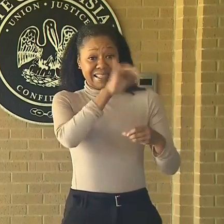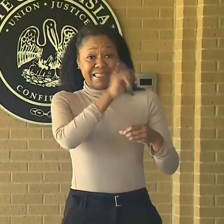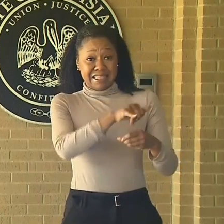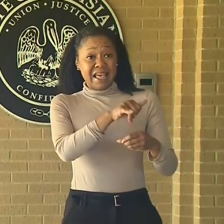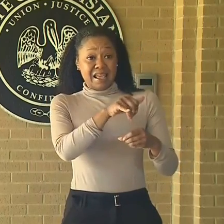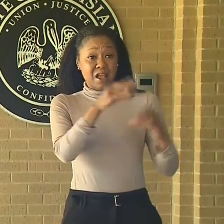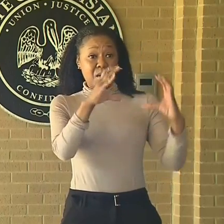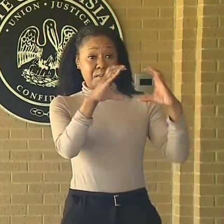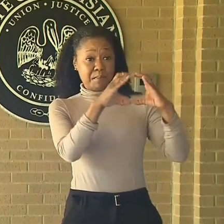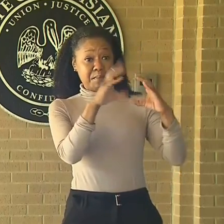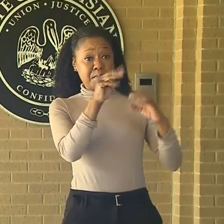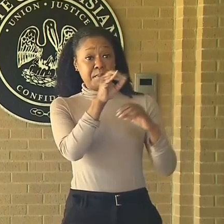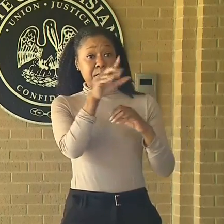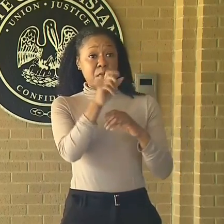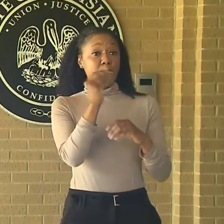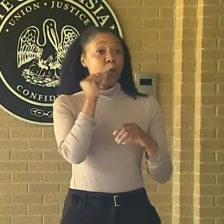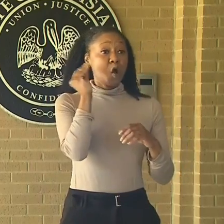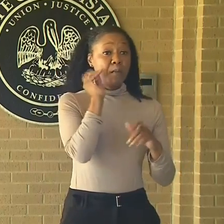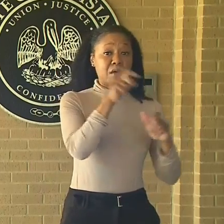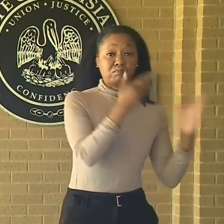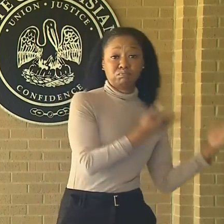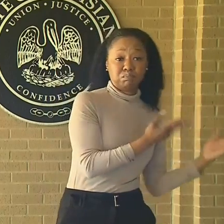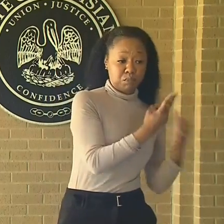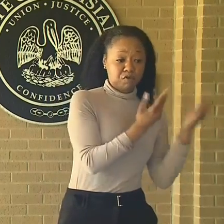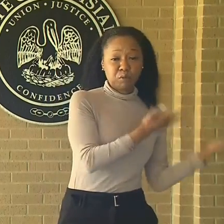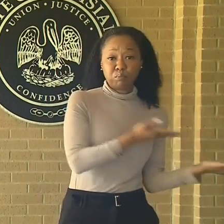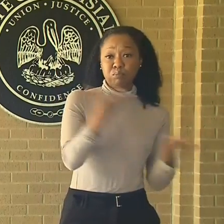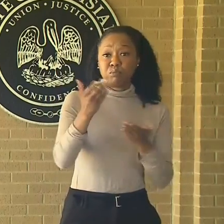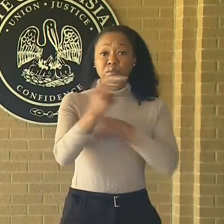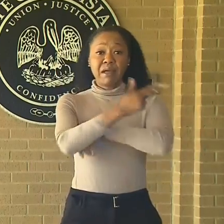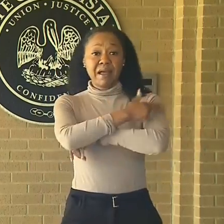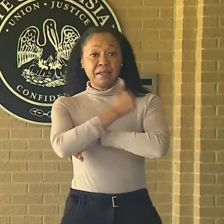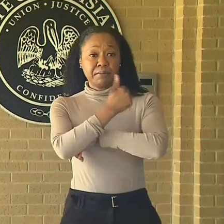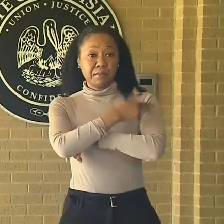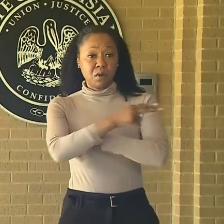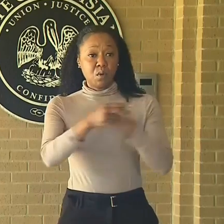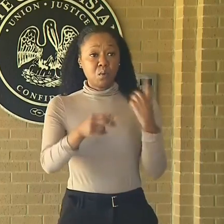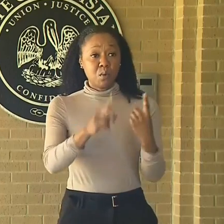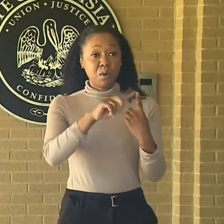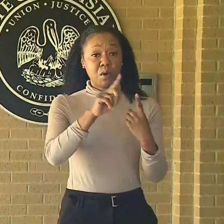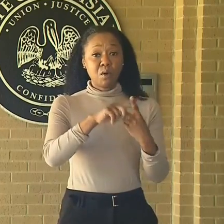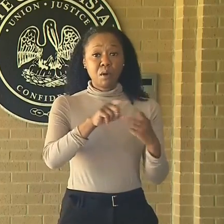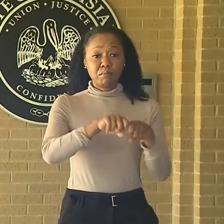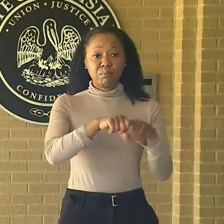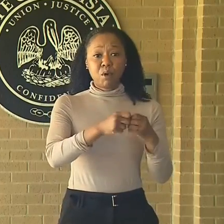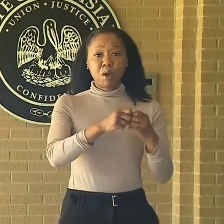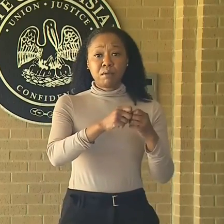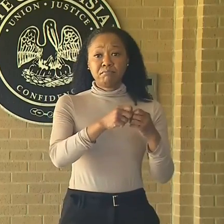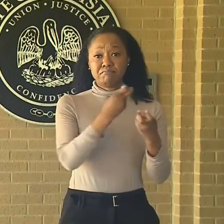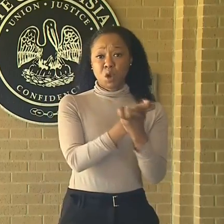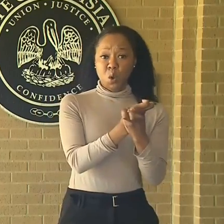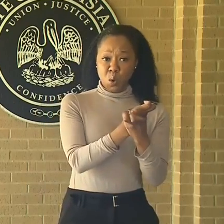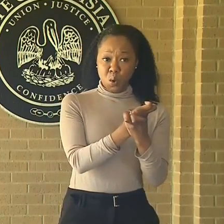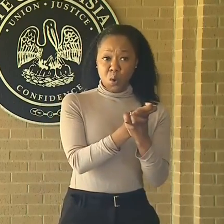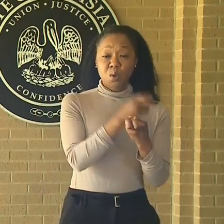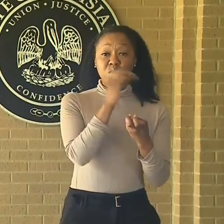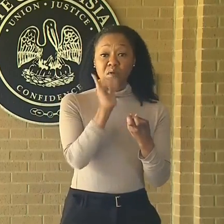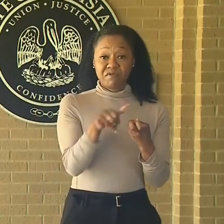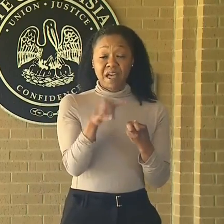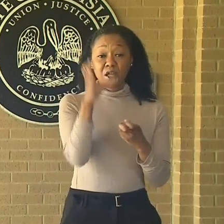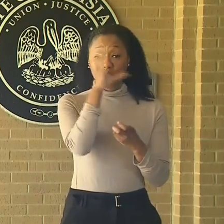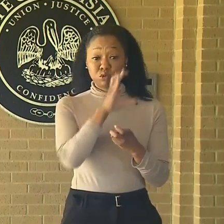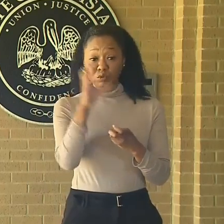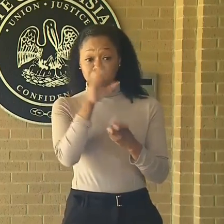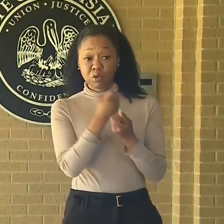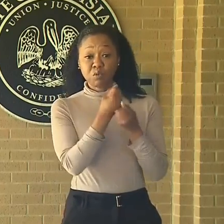home. Both had to be transported to a hospital, one with broken bones. And so that search and rescue